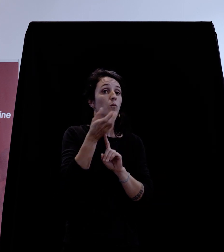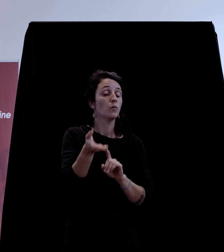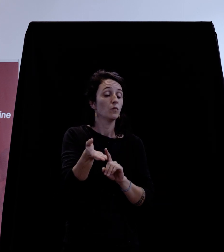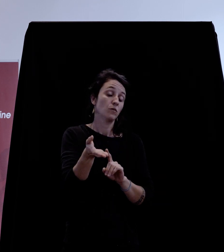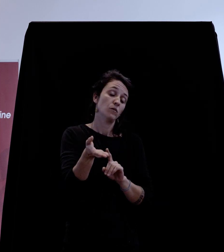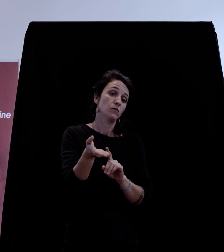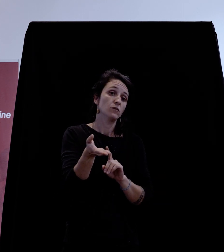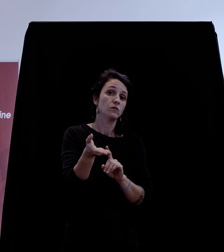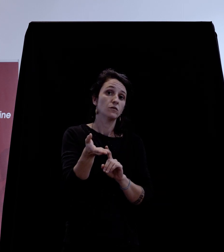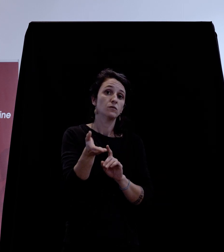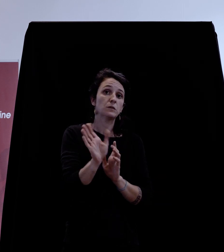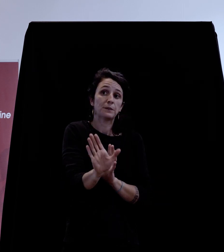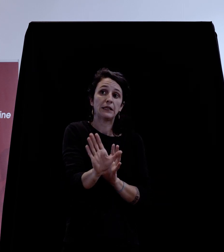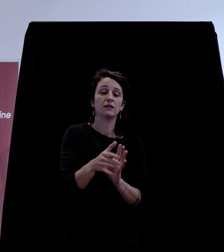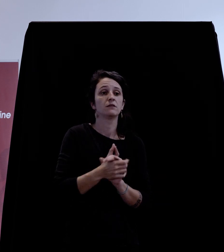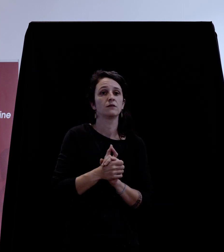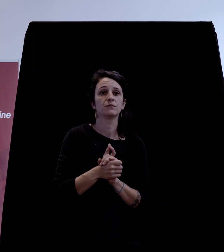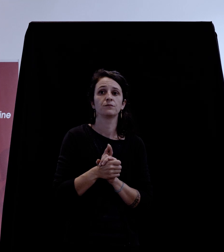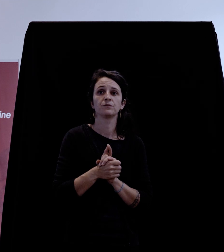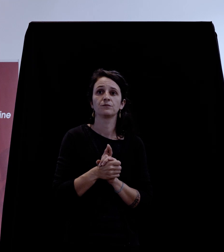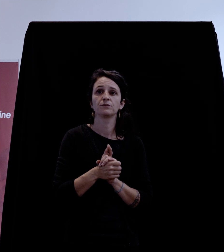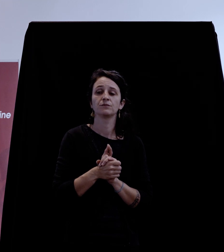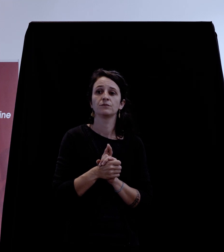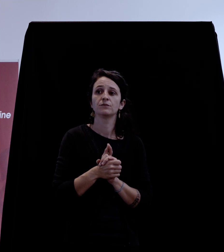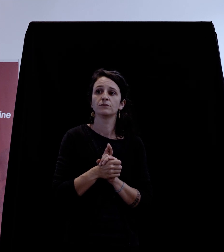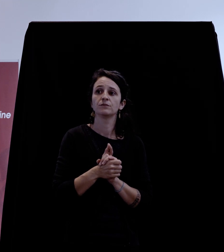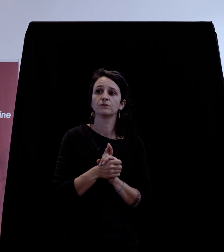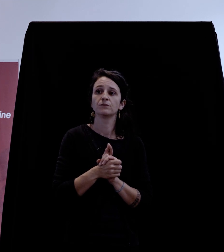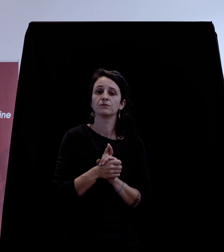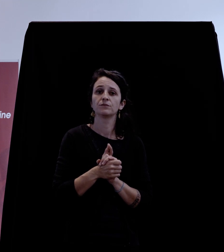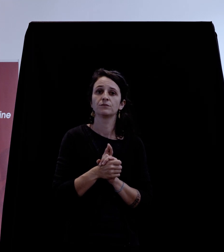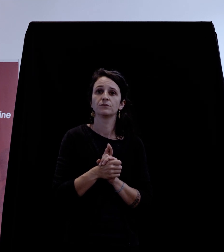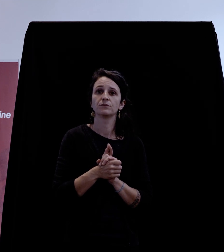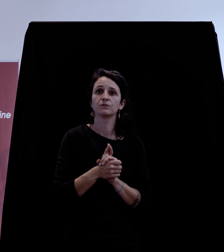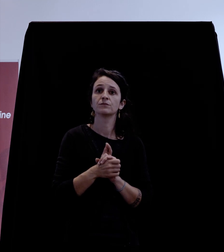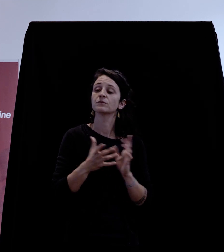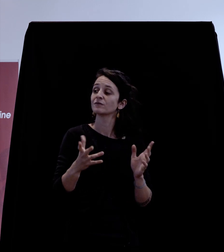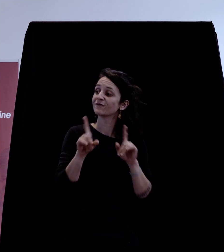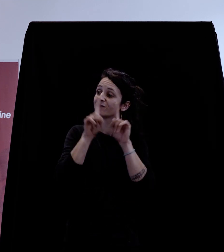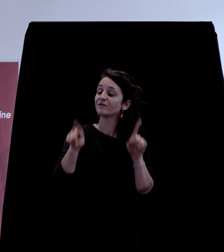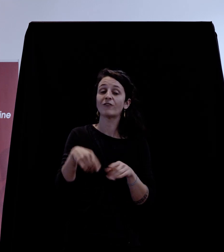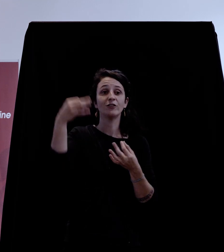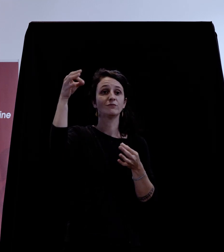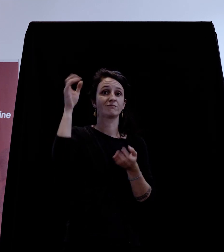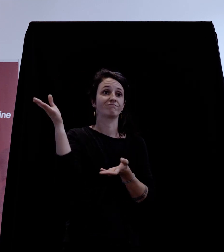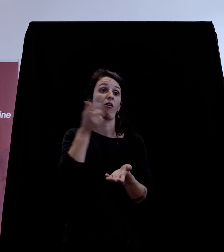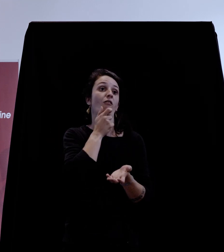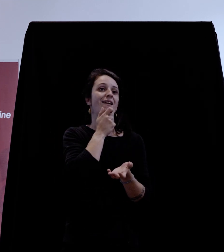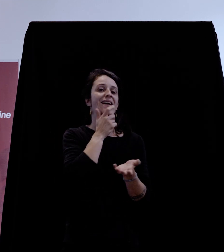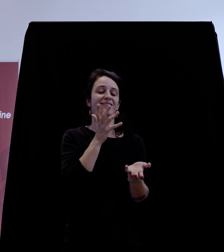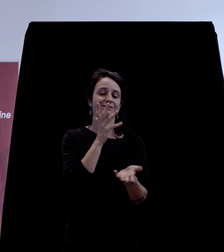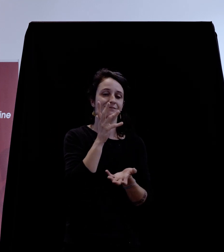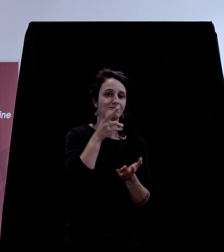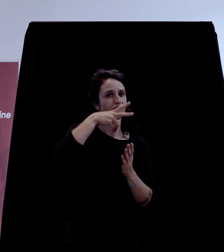So I have my English version right here, so I'll be looking down at this because that's French. So